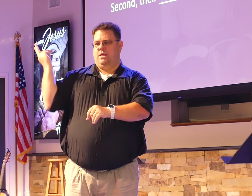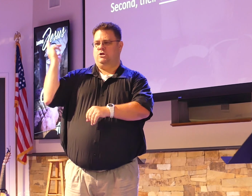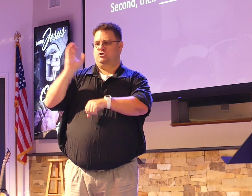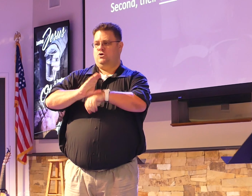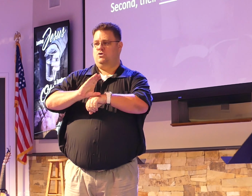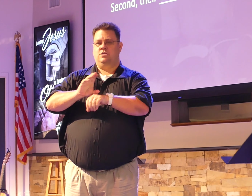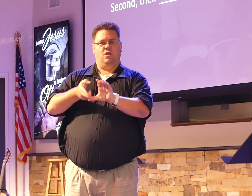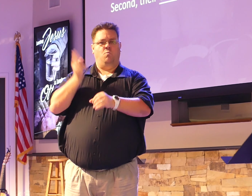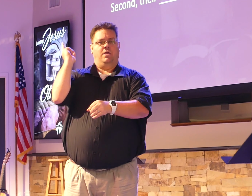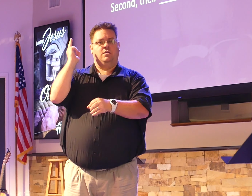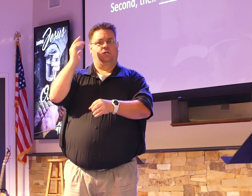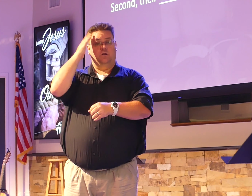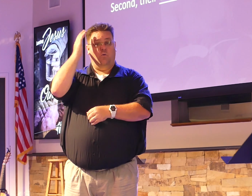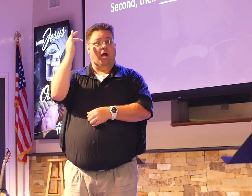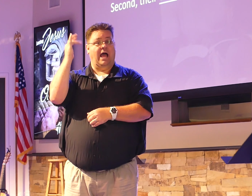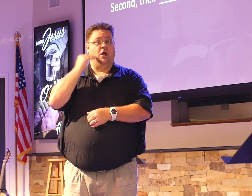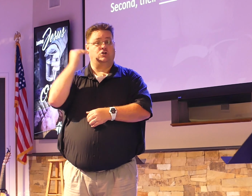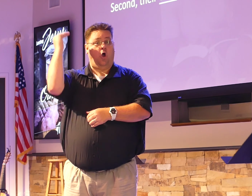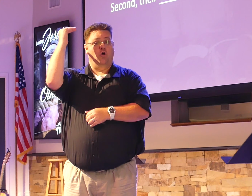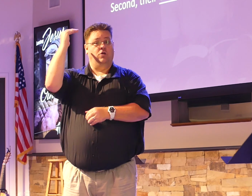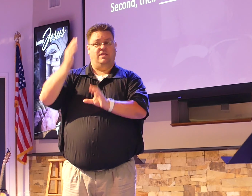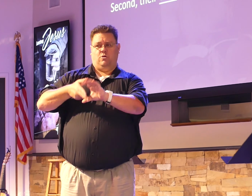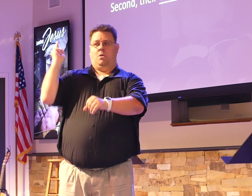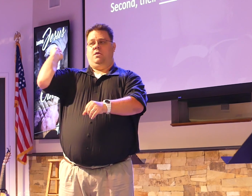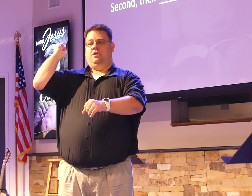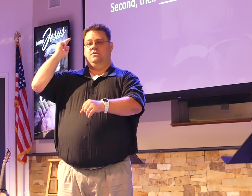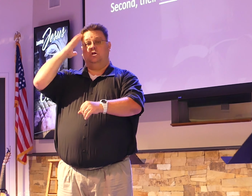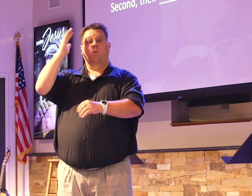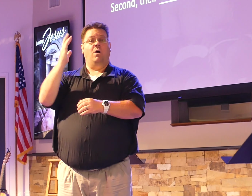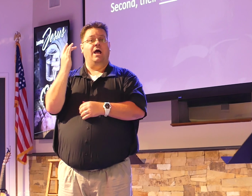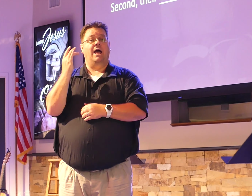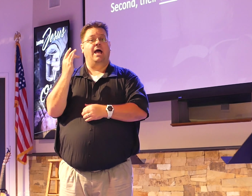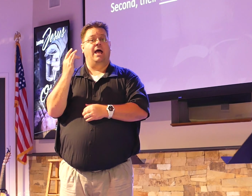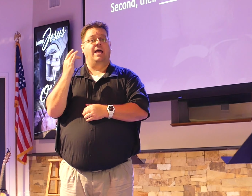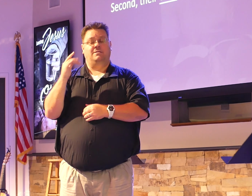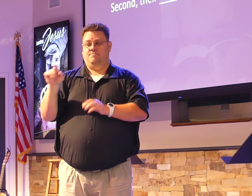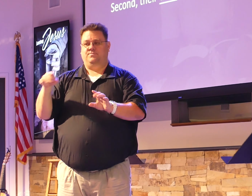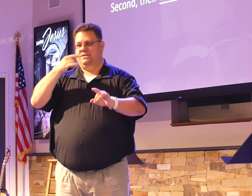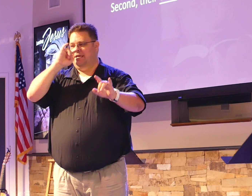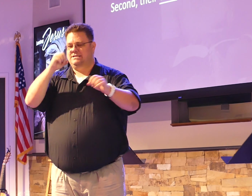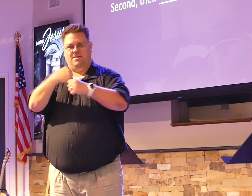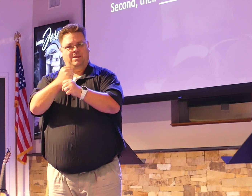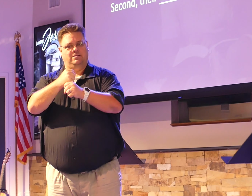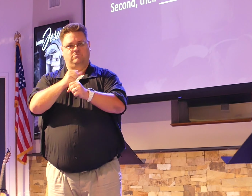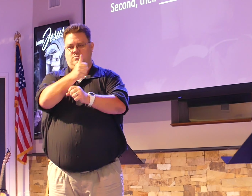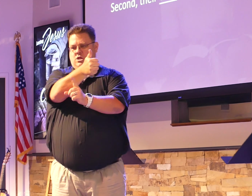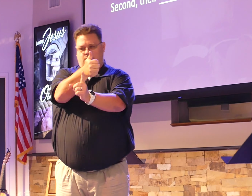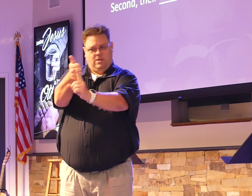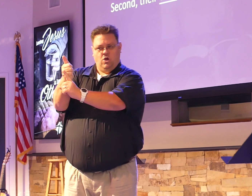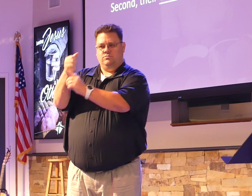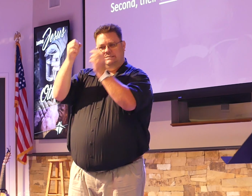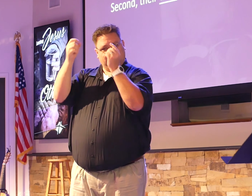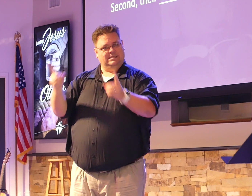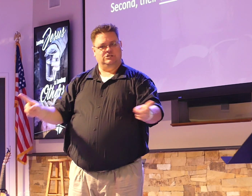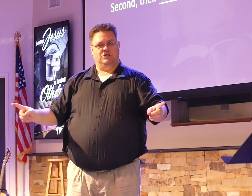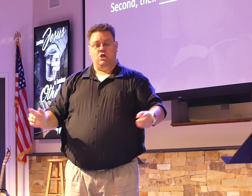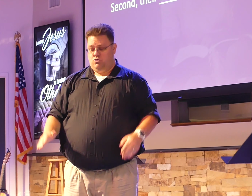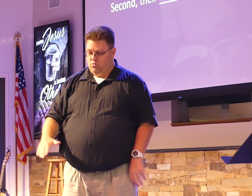to be adults? This isn't the only reason. Trust me. Kids got to make their own decisions. They got to live their own life. You can raise kids to the best of your